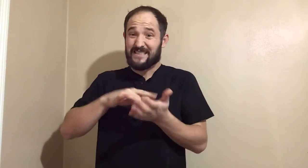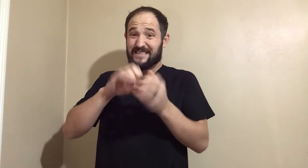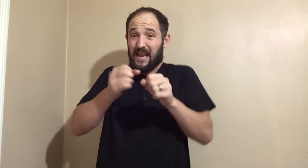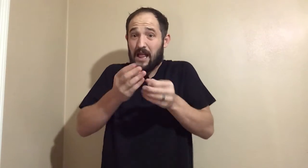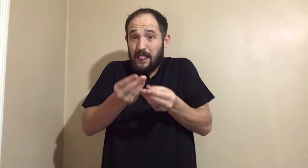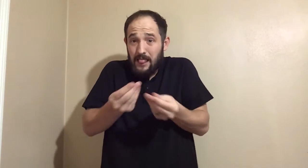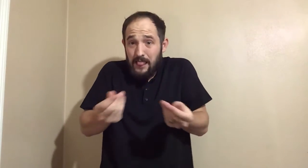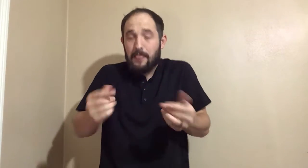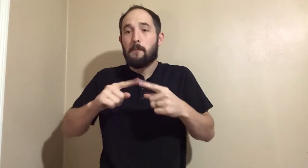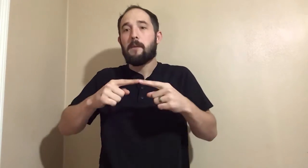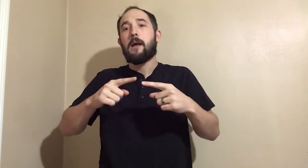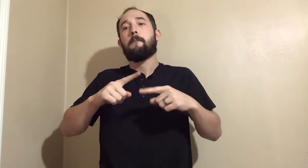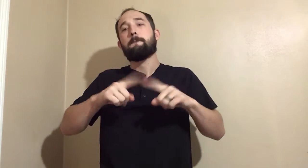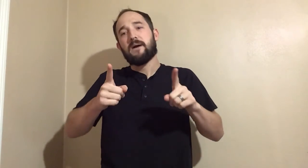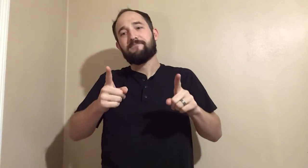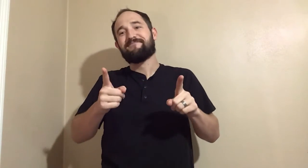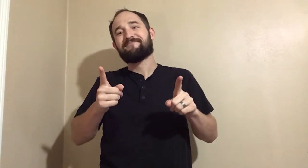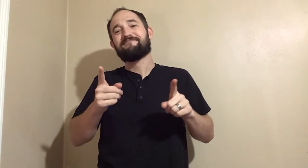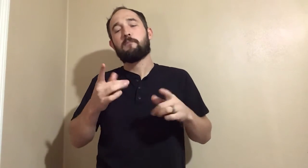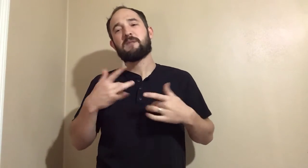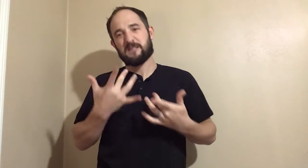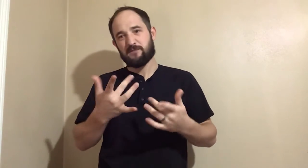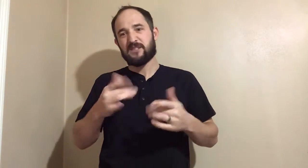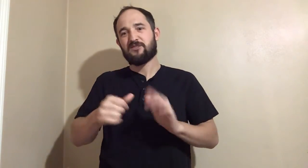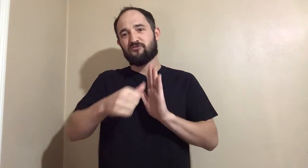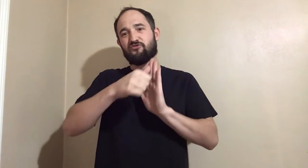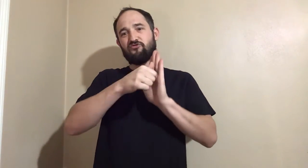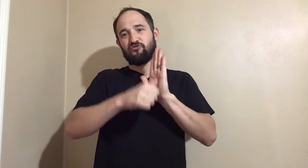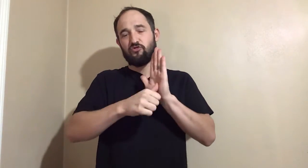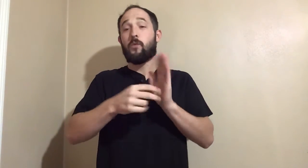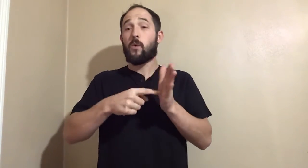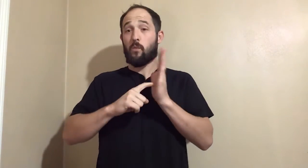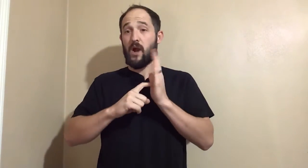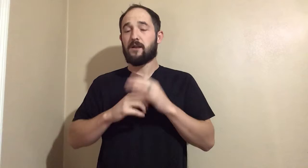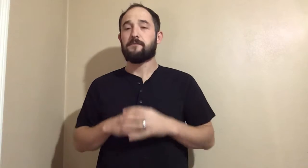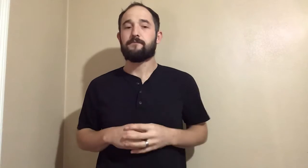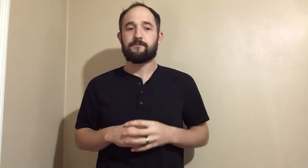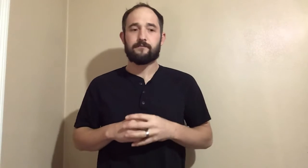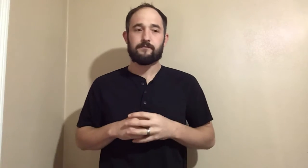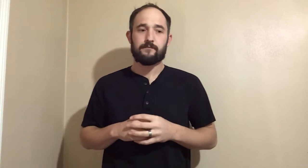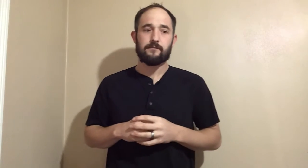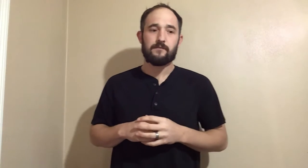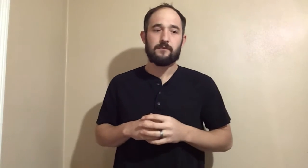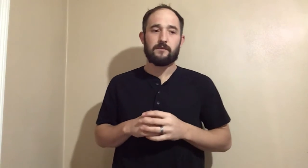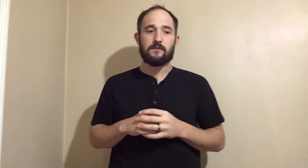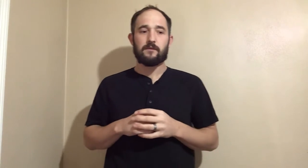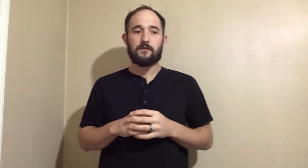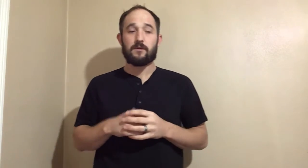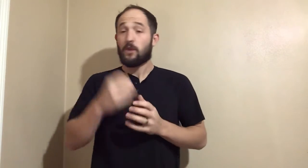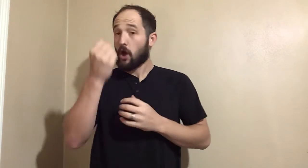need to take NSAIDs, but rarely are they given opioids for this pain.